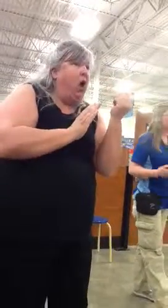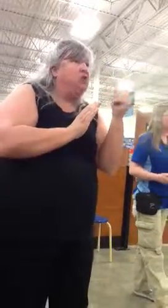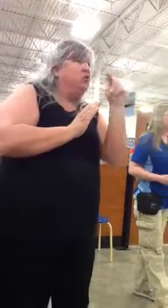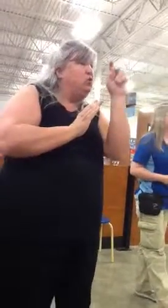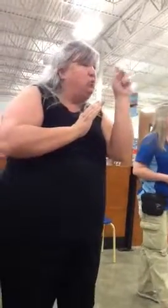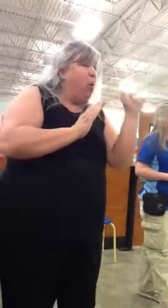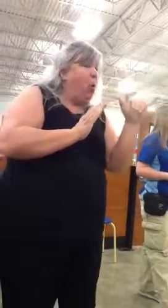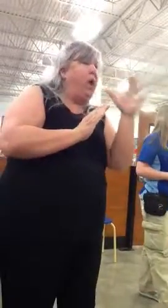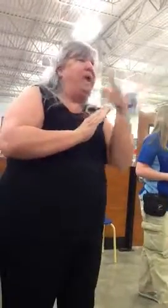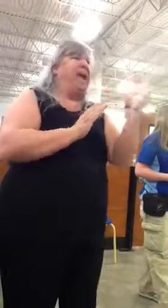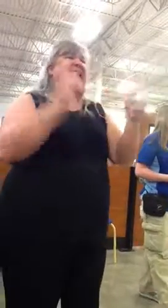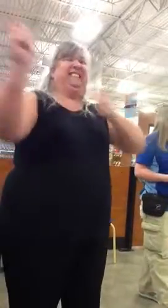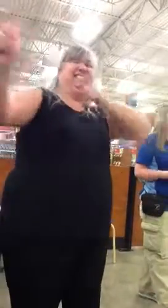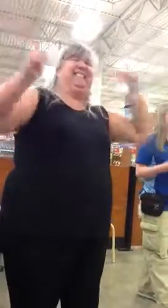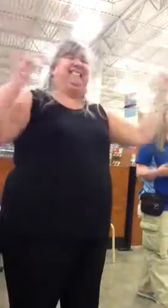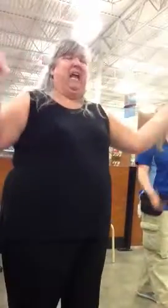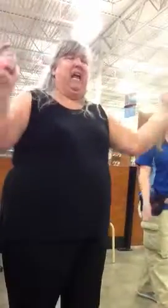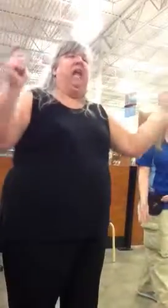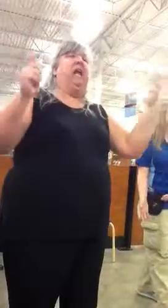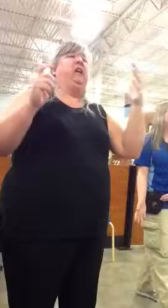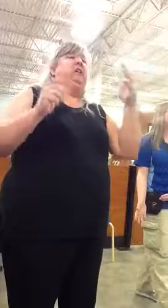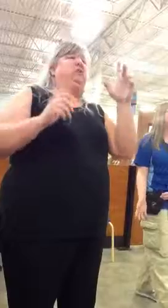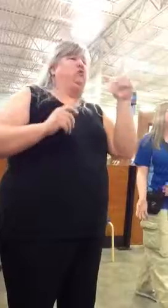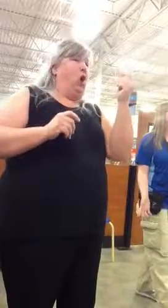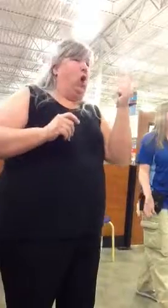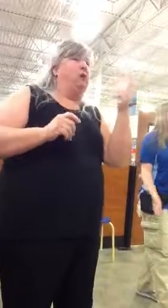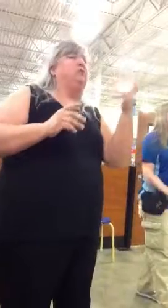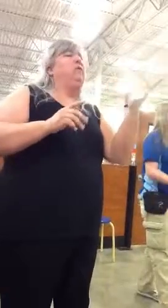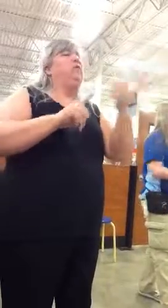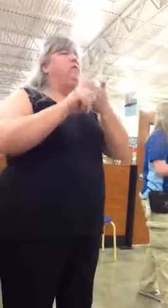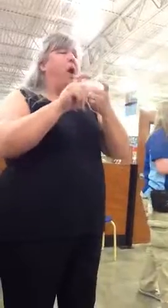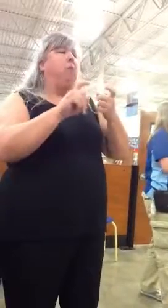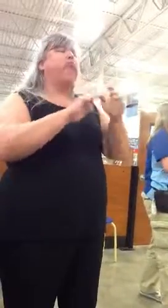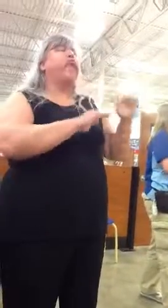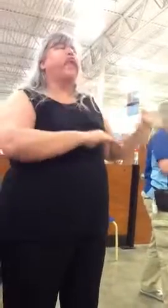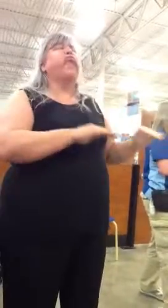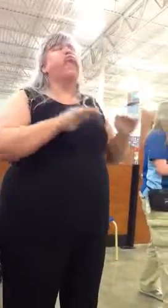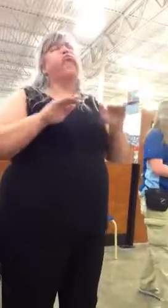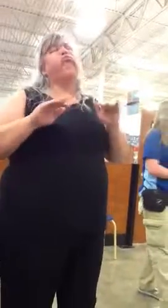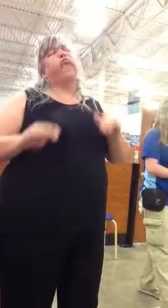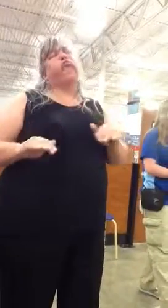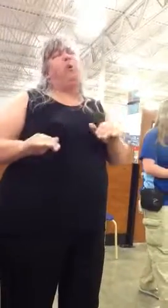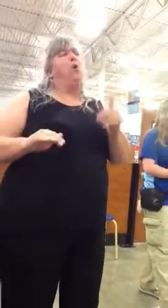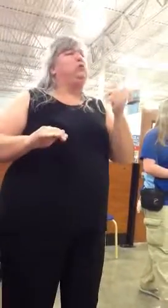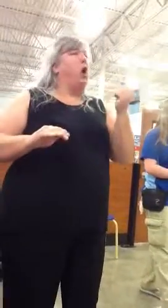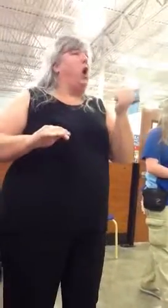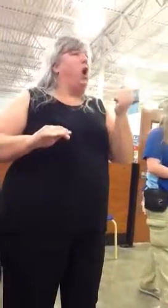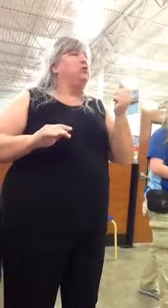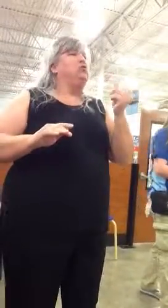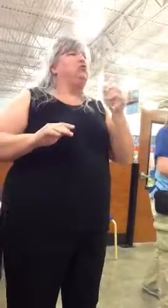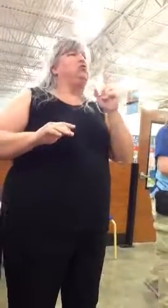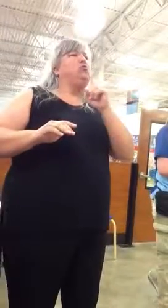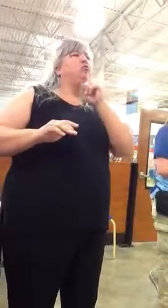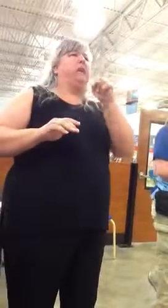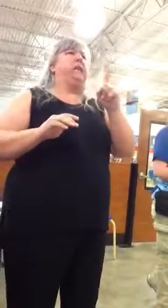different temperaments, everything from your extreme mellow to aggressive. Okay? So if you have